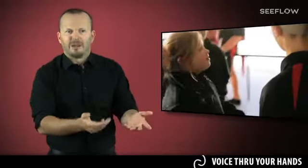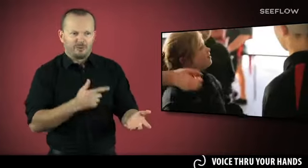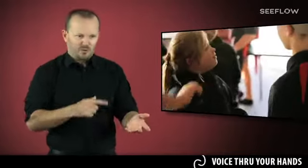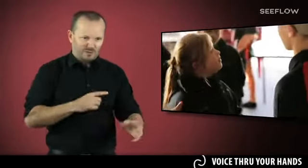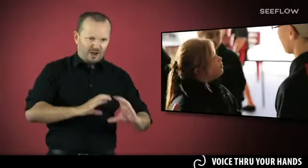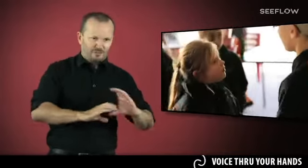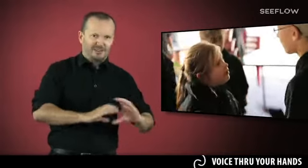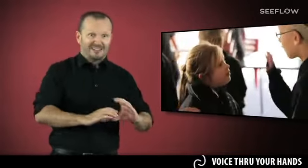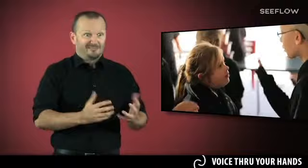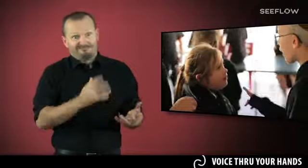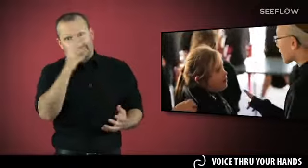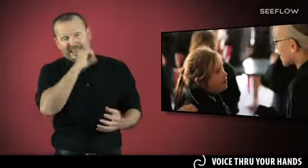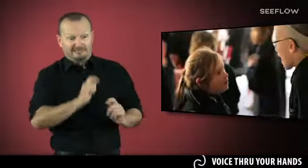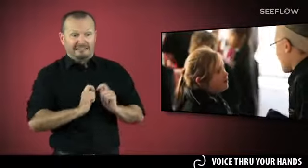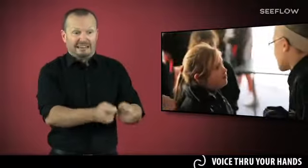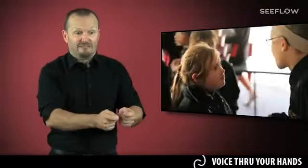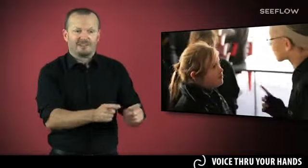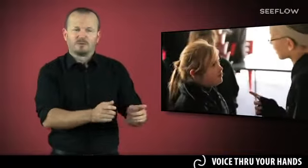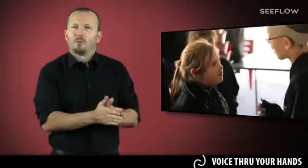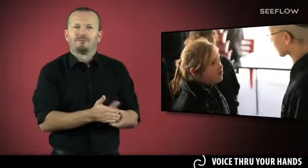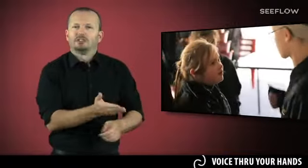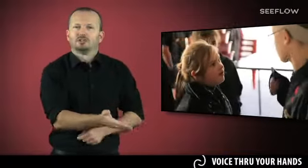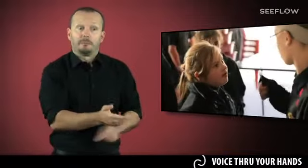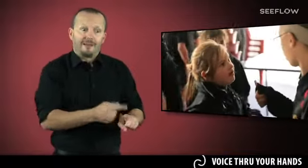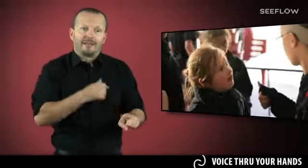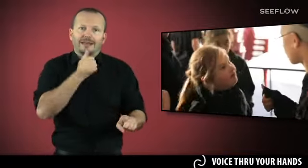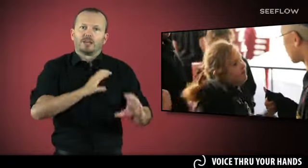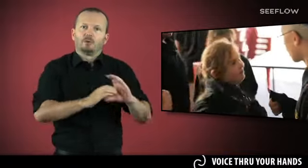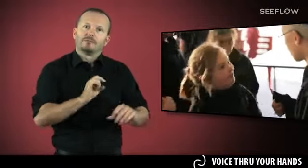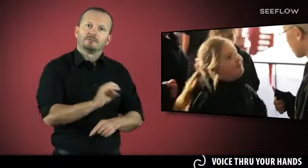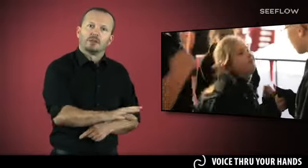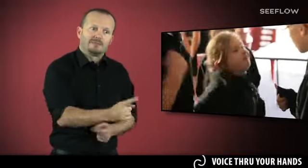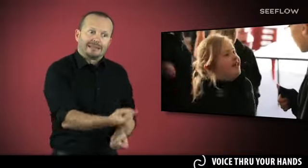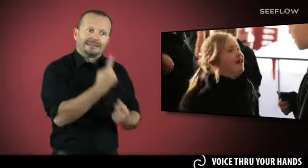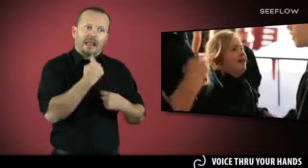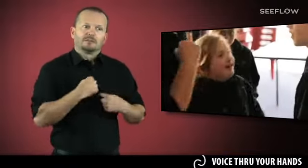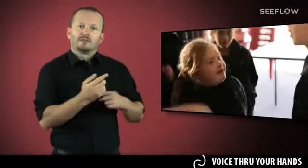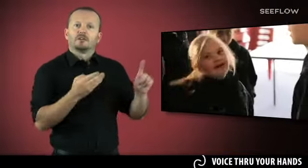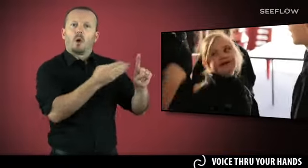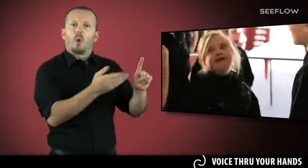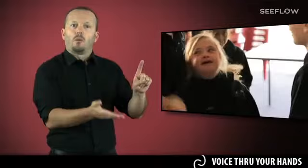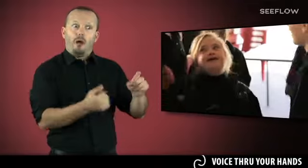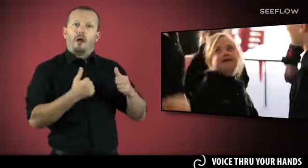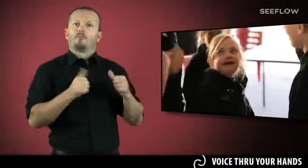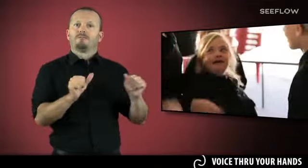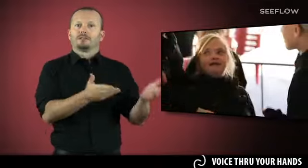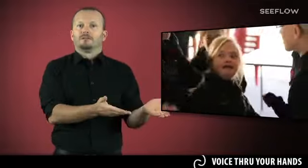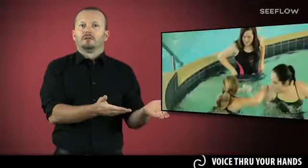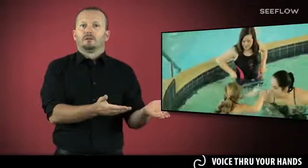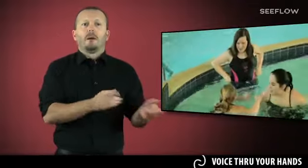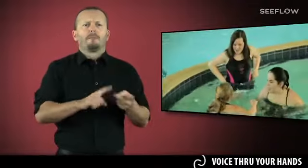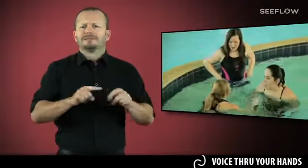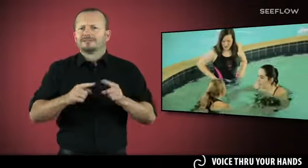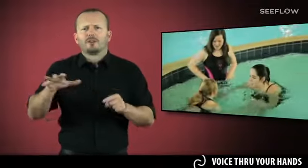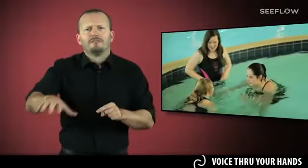of communicating what their goals are, then they're going to be able to tell us those things. And also, being able to communicate in different environments, make your